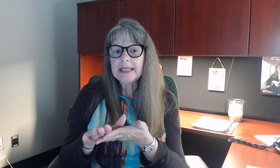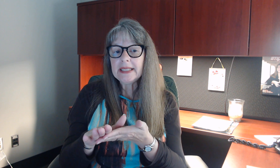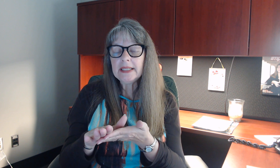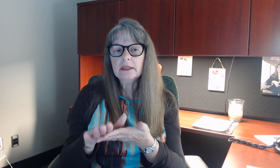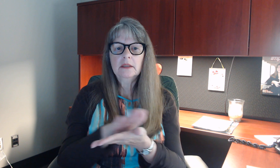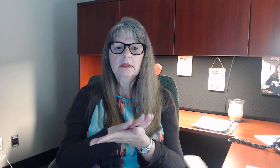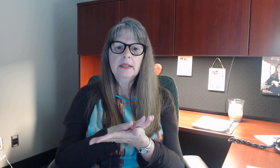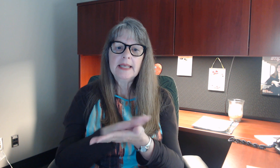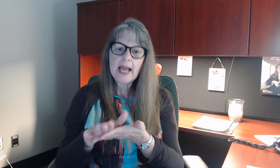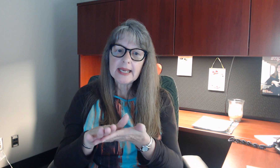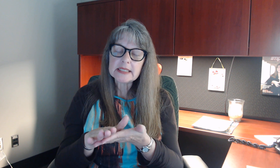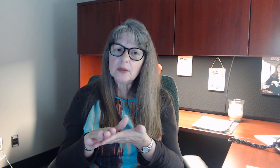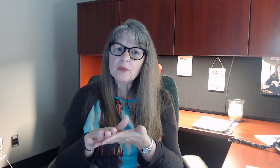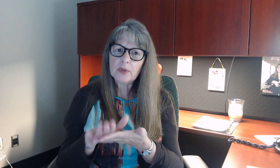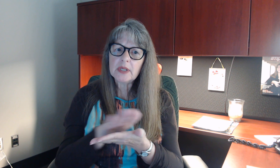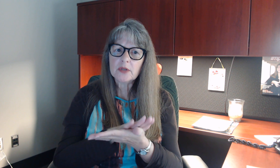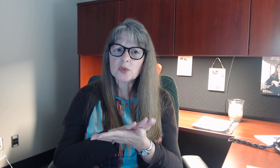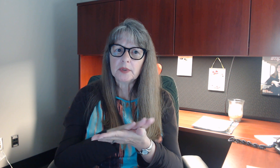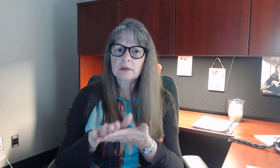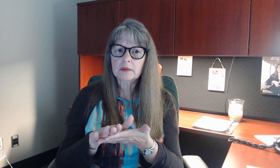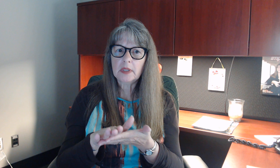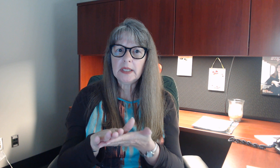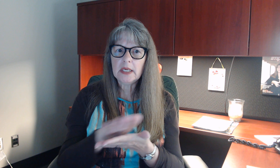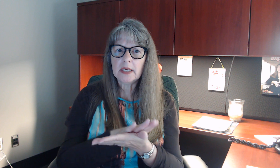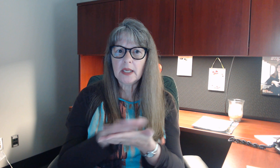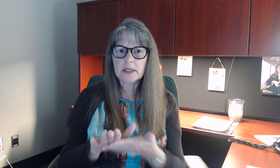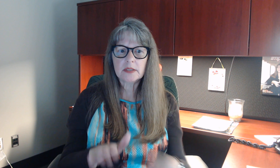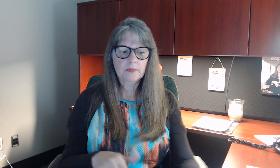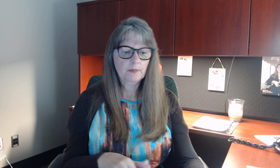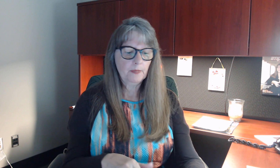Clean, nice, I think we've already done this one, clean and nice.